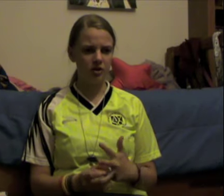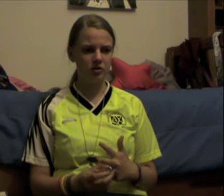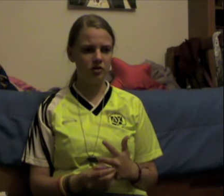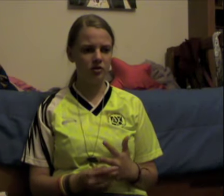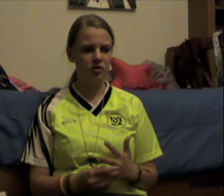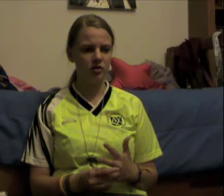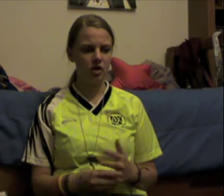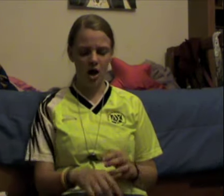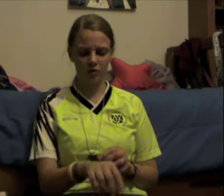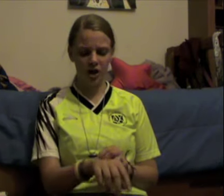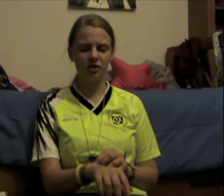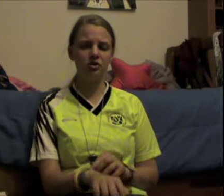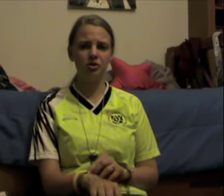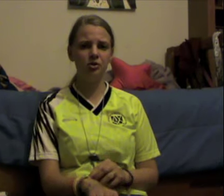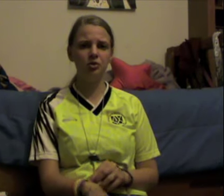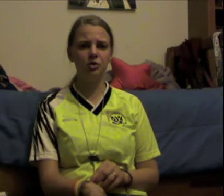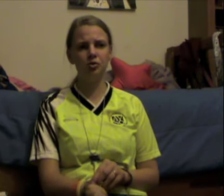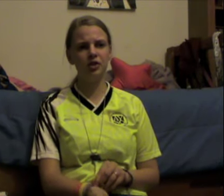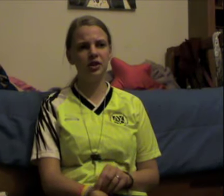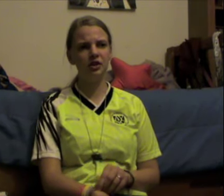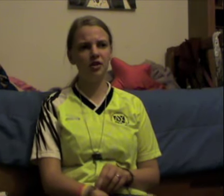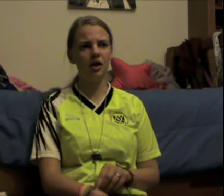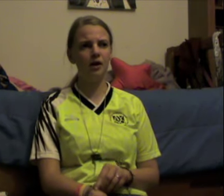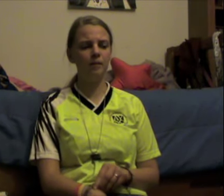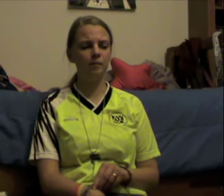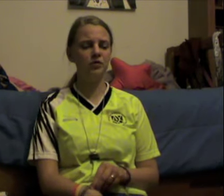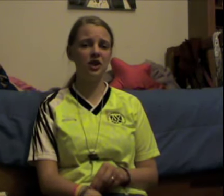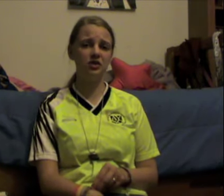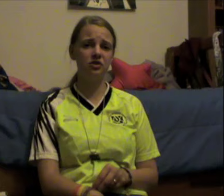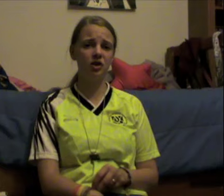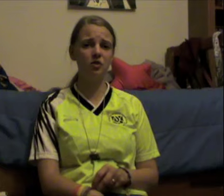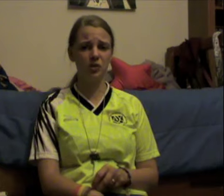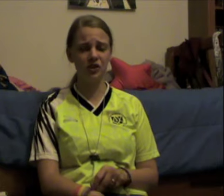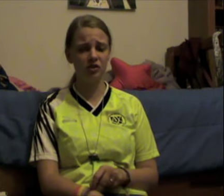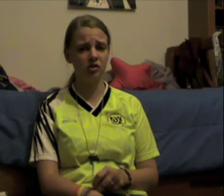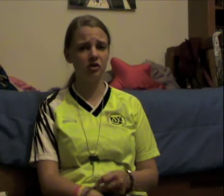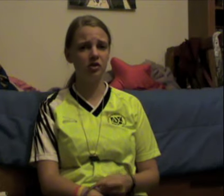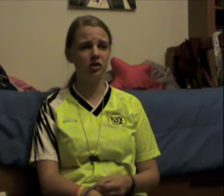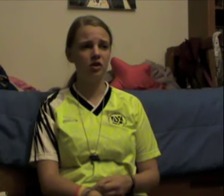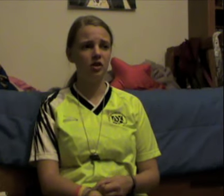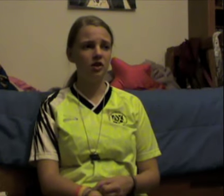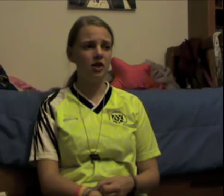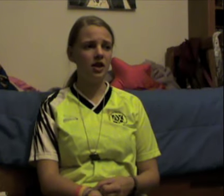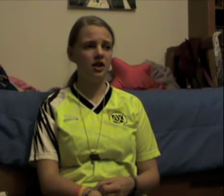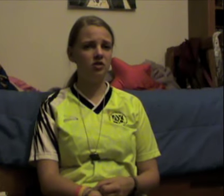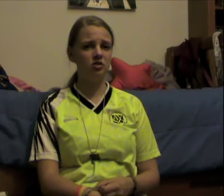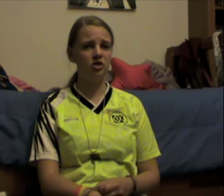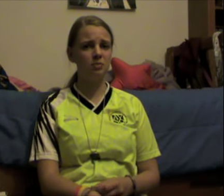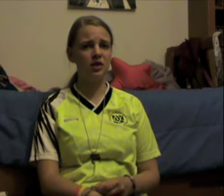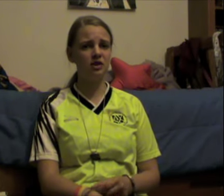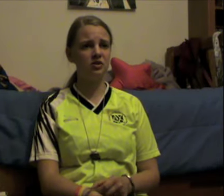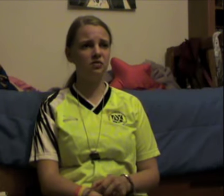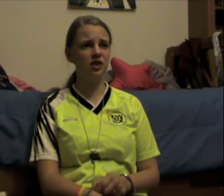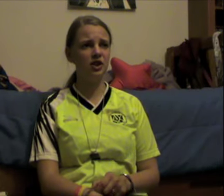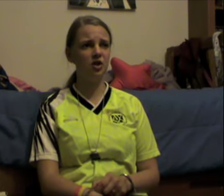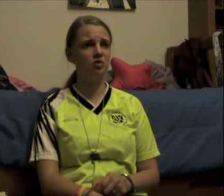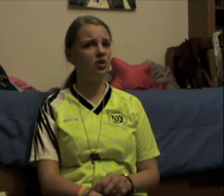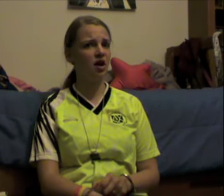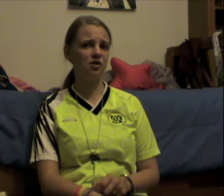I was asked to do the days of the week. And to make this video not